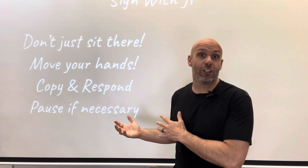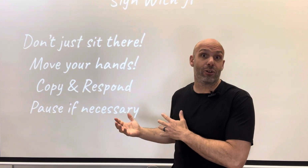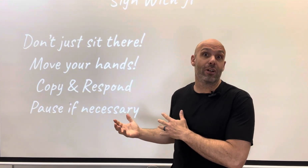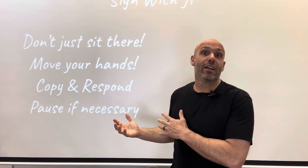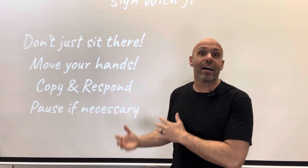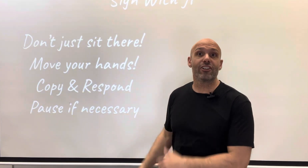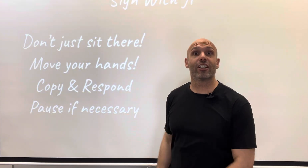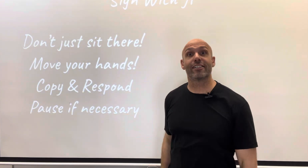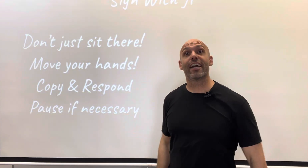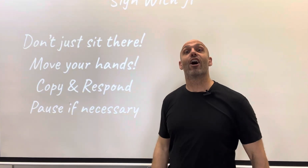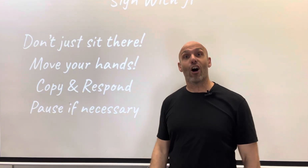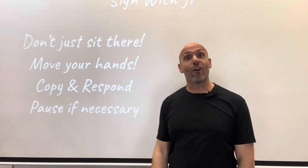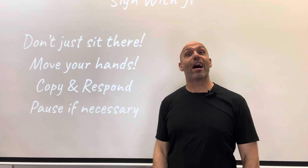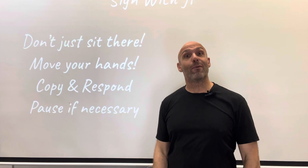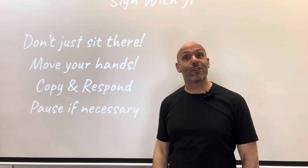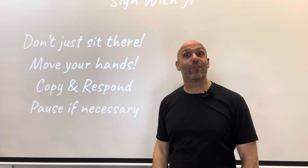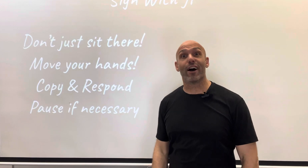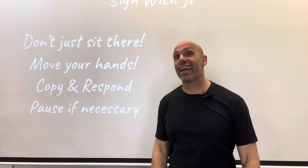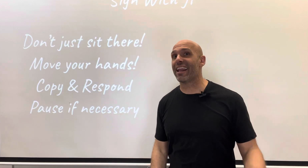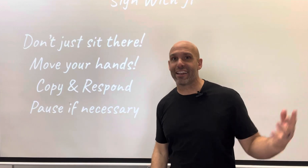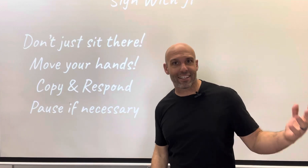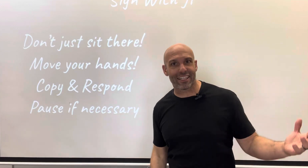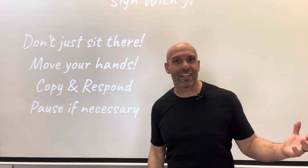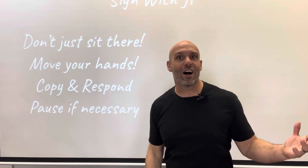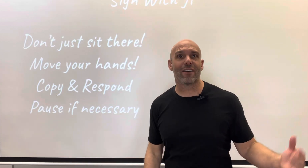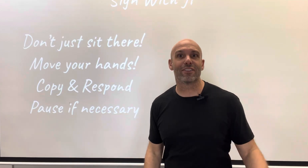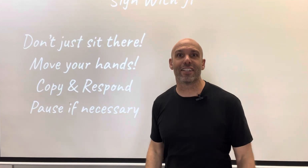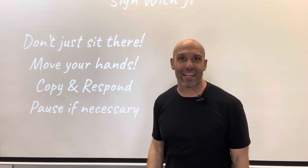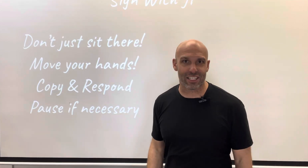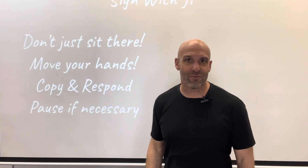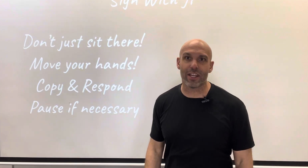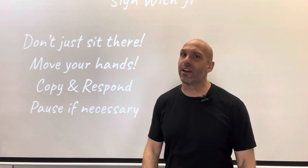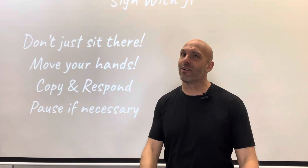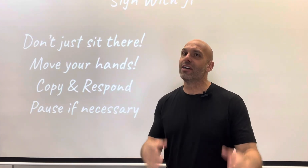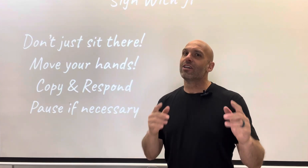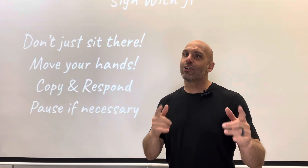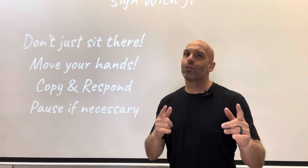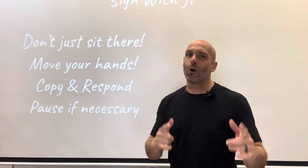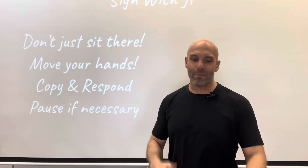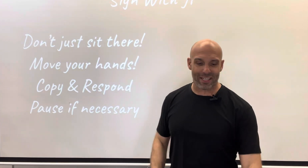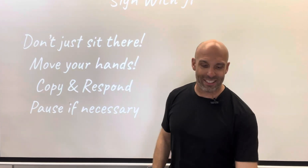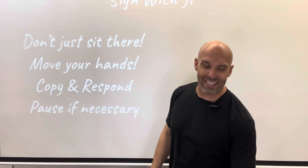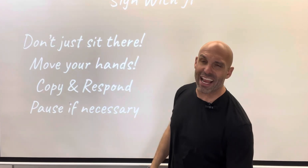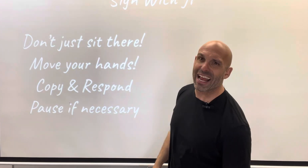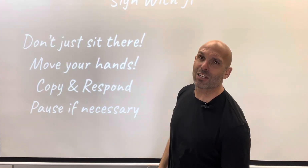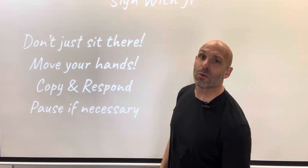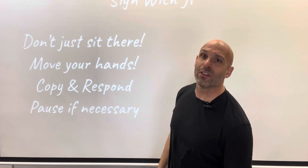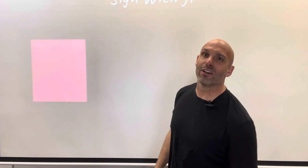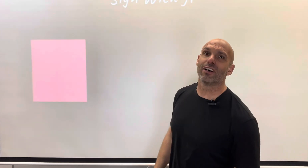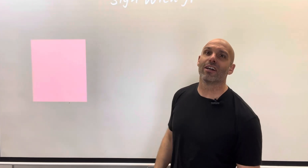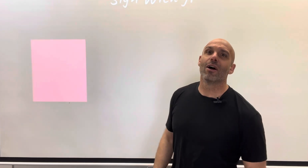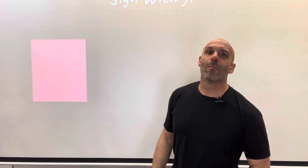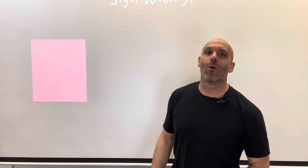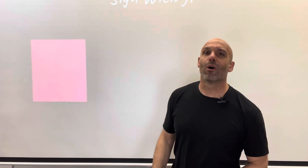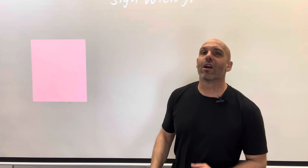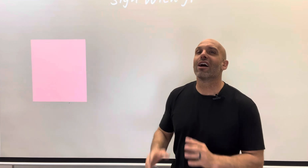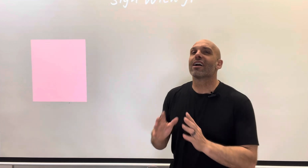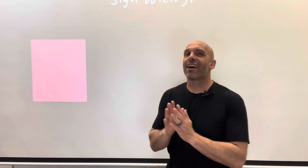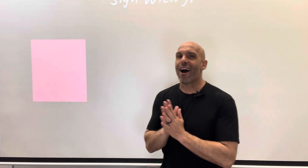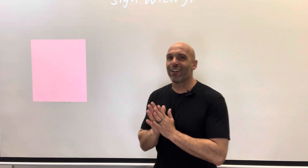you. Not just say, oh, that was fun, and click off to the next video. So join me today as we learn more